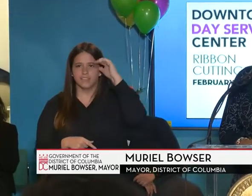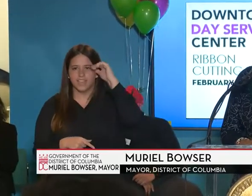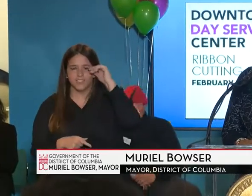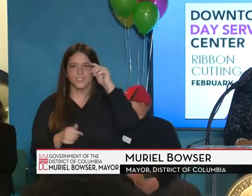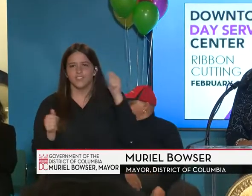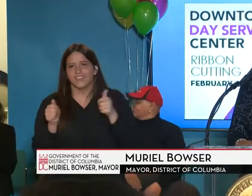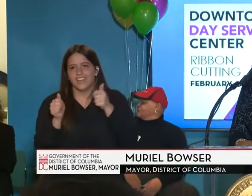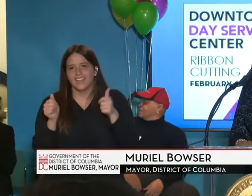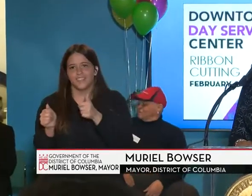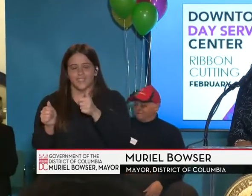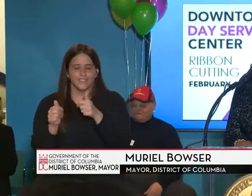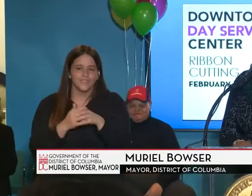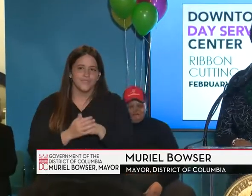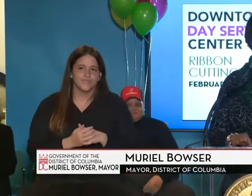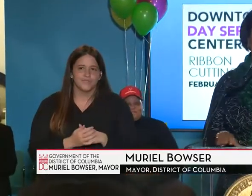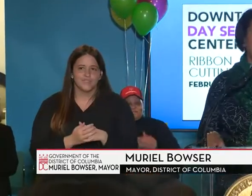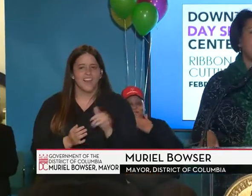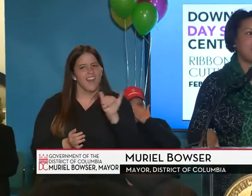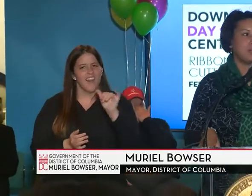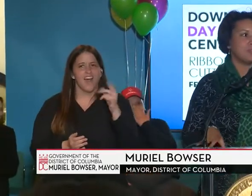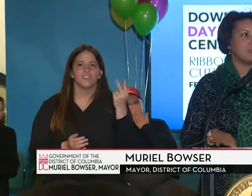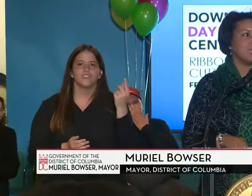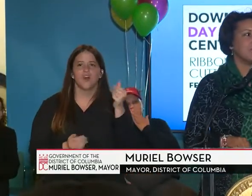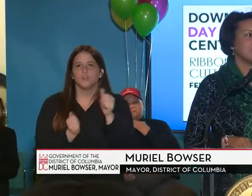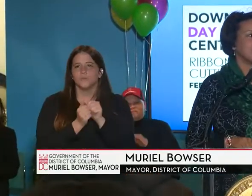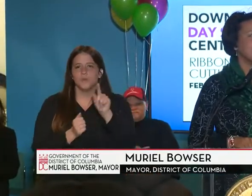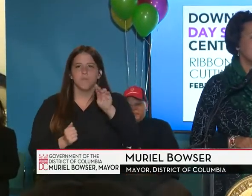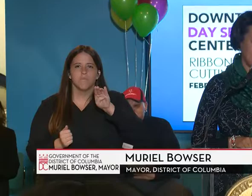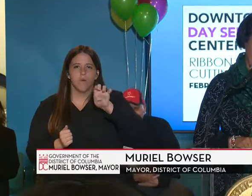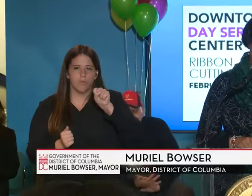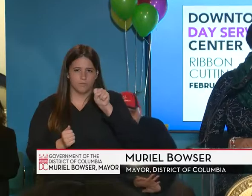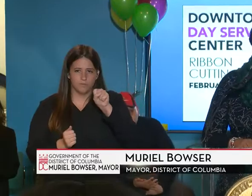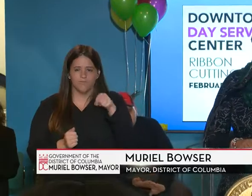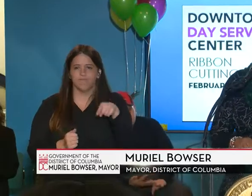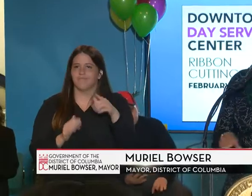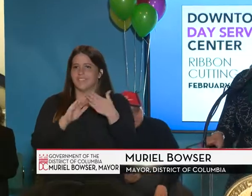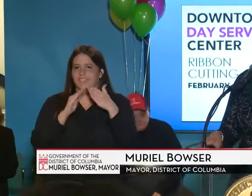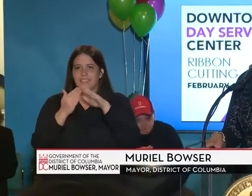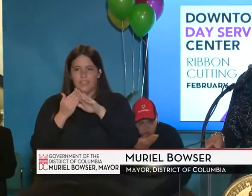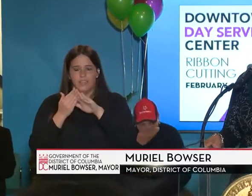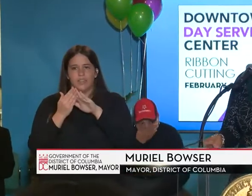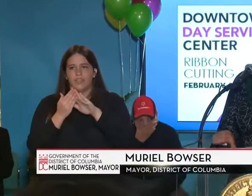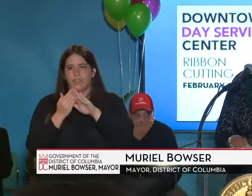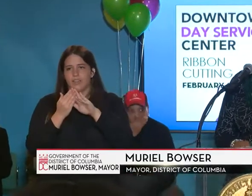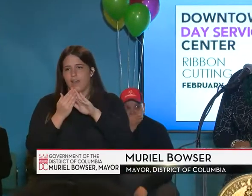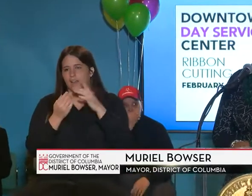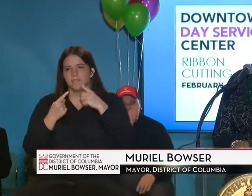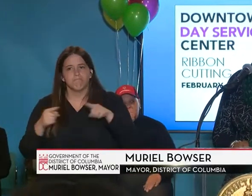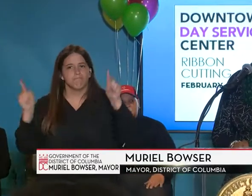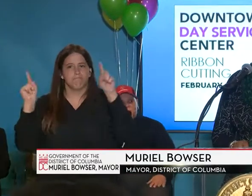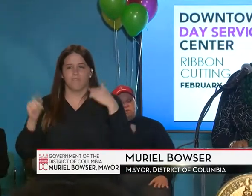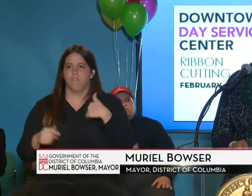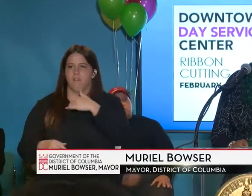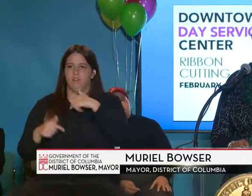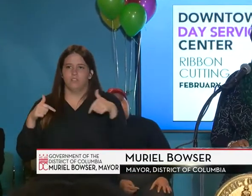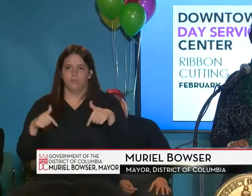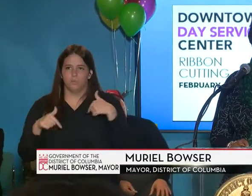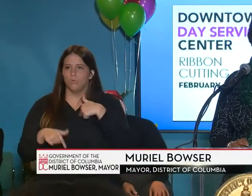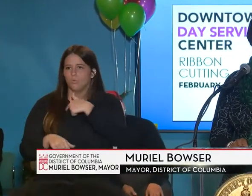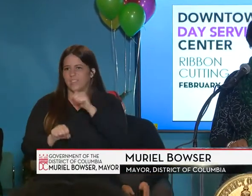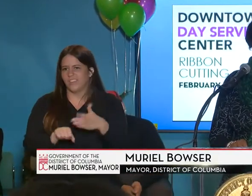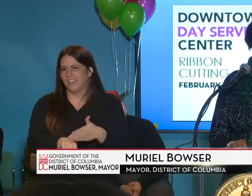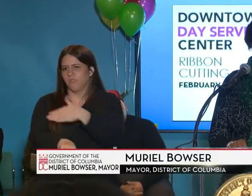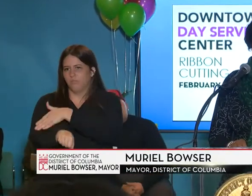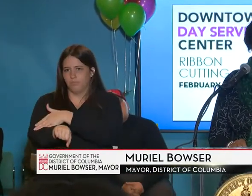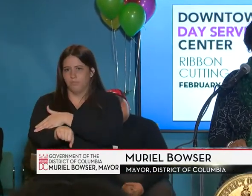stubborn, tenacious, and like dogs with bones, because in a city as prosperous as ours, we can do